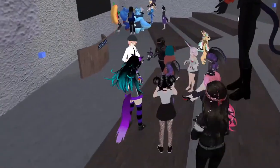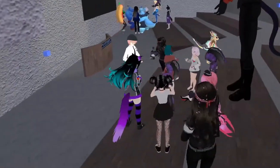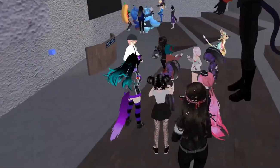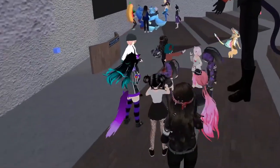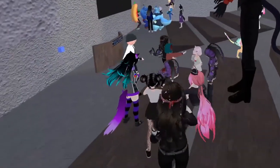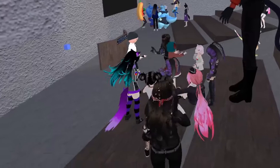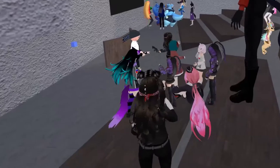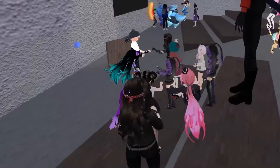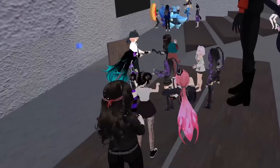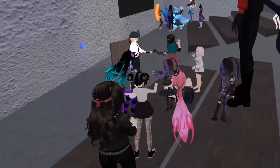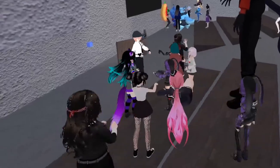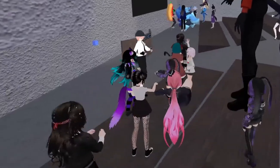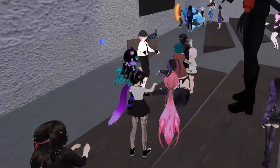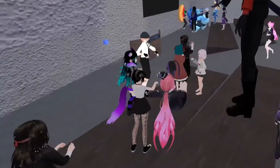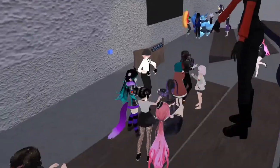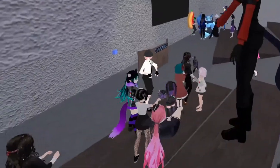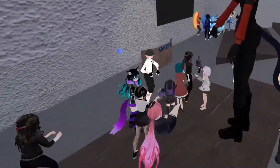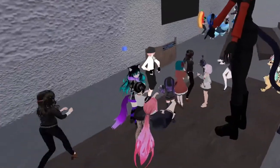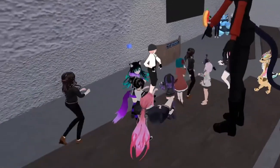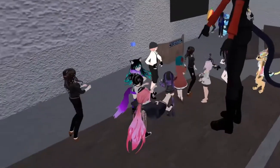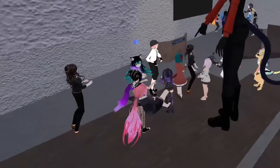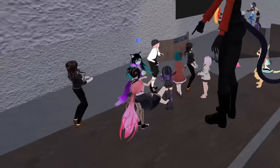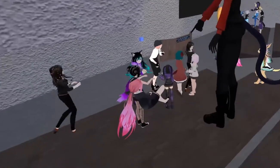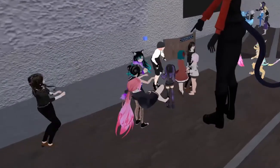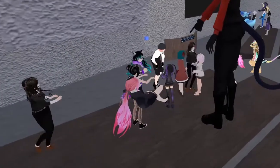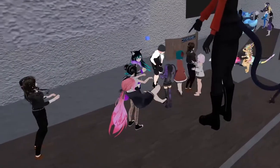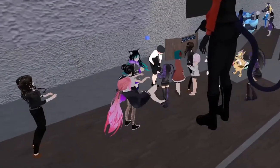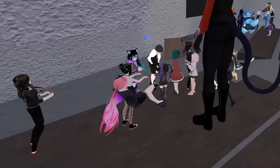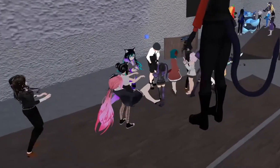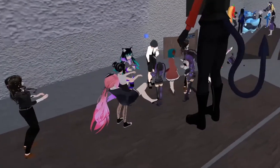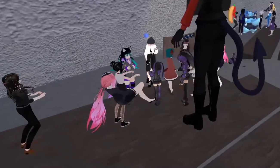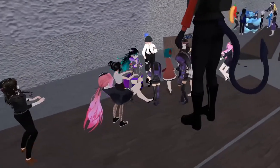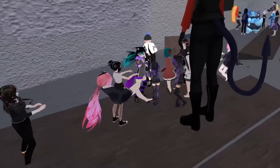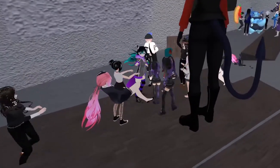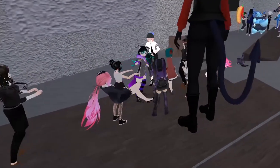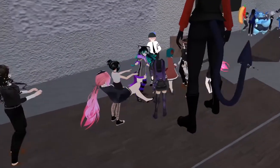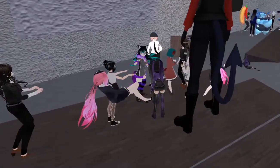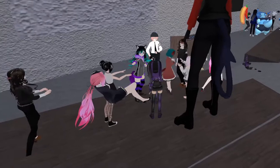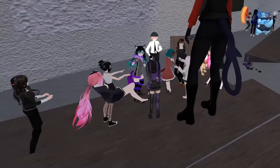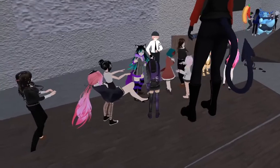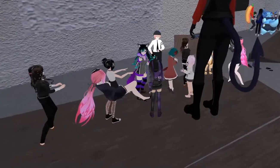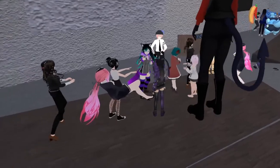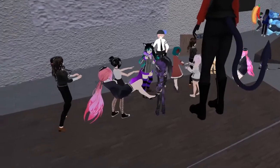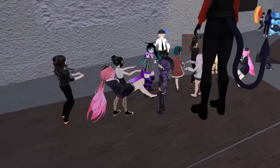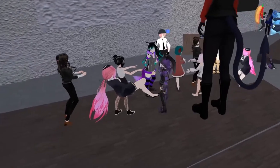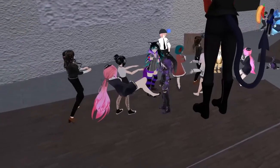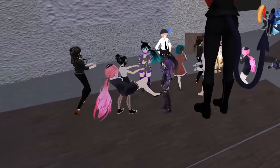Jenny. because we'll be We're like gonna need we'll an be like hour. partying at the start. I'm not okay. Just I'm arrange gonna multiple. I'm gonna say not